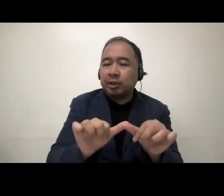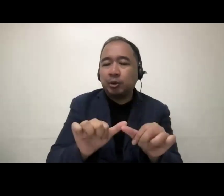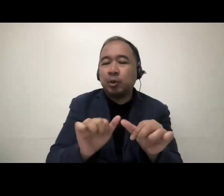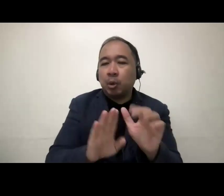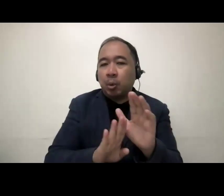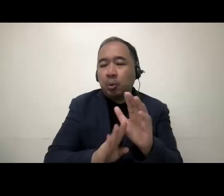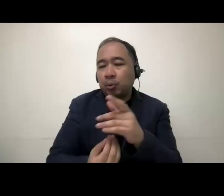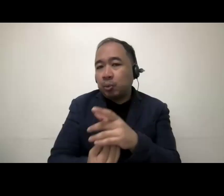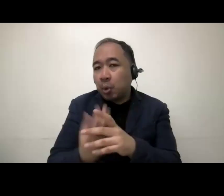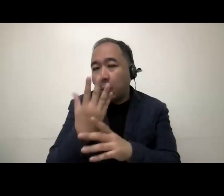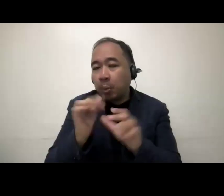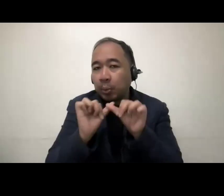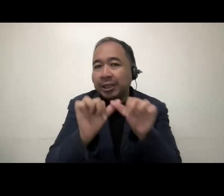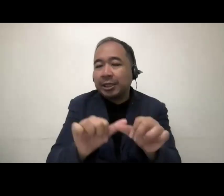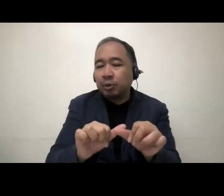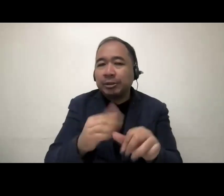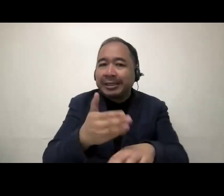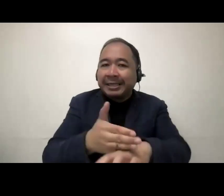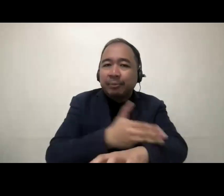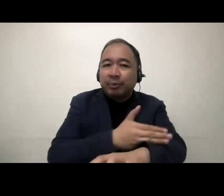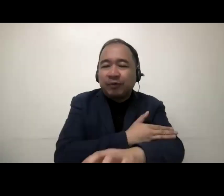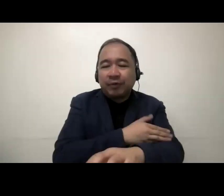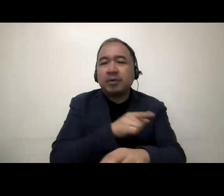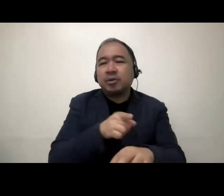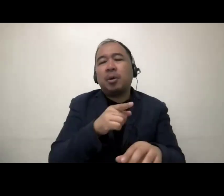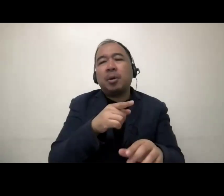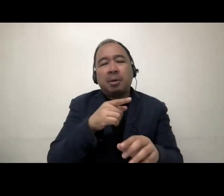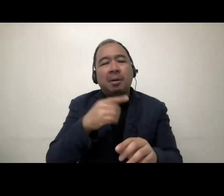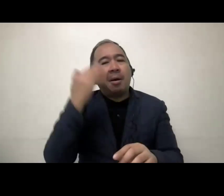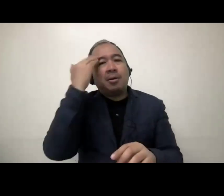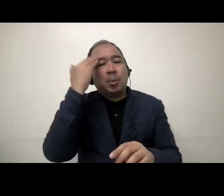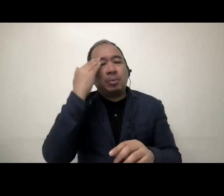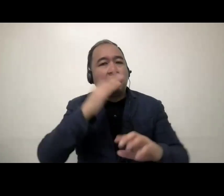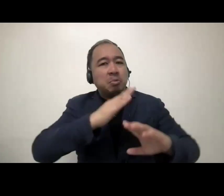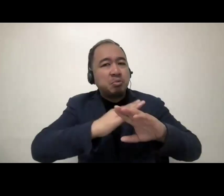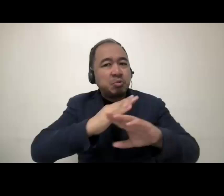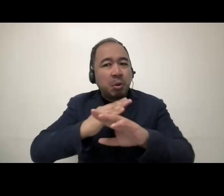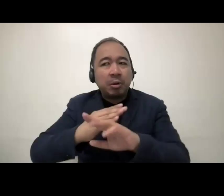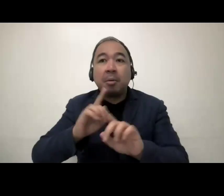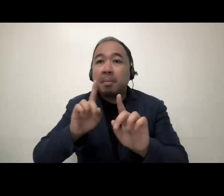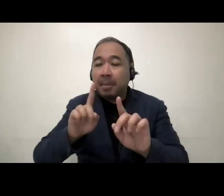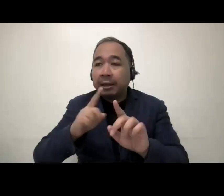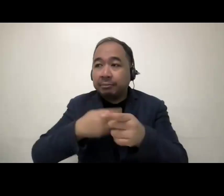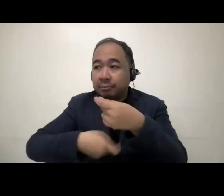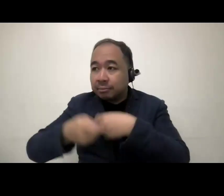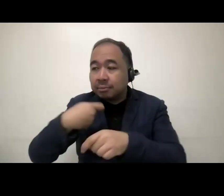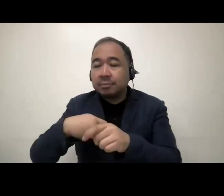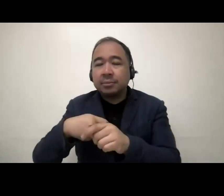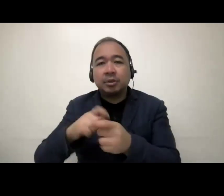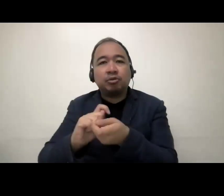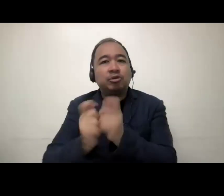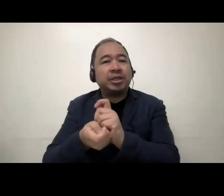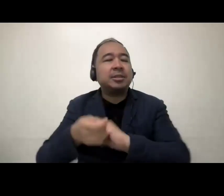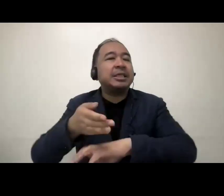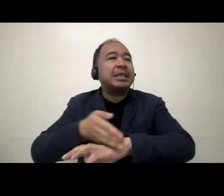acknowledge that mistakes happen and that we put things right and that we improve as we go along. So the working group